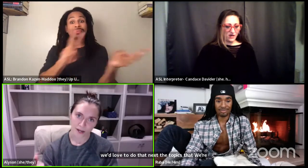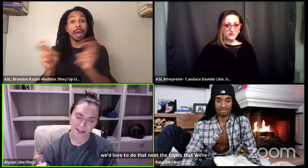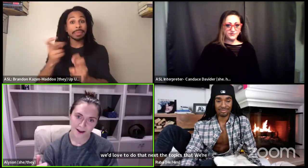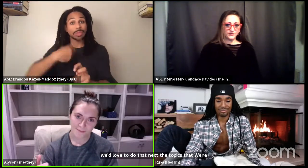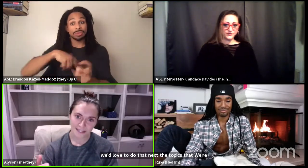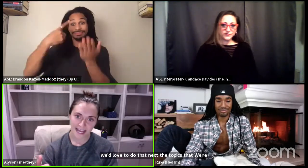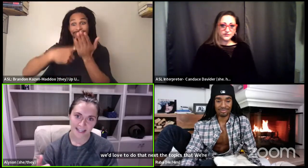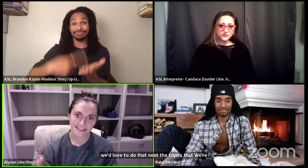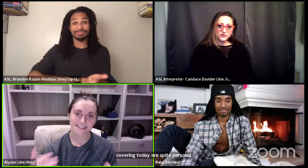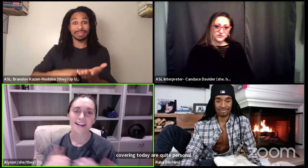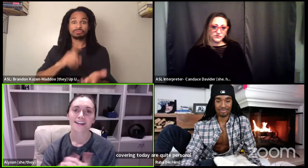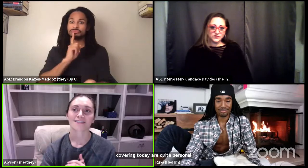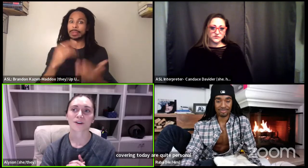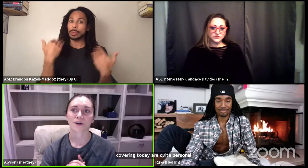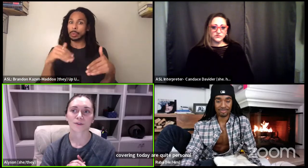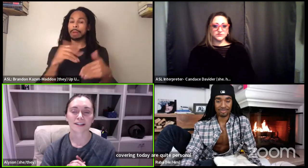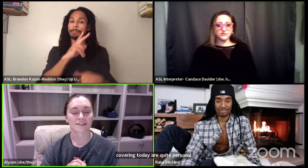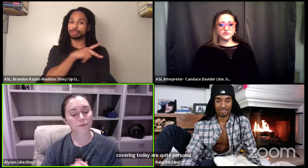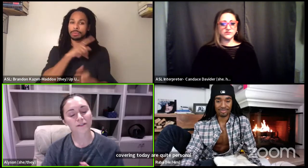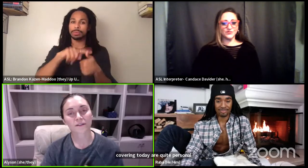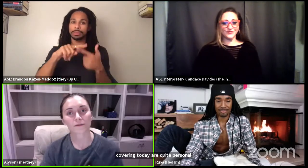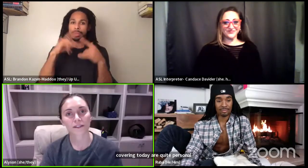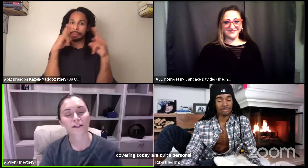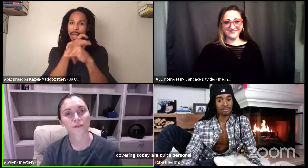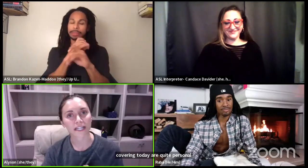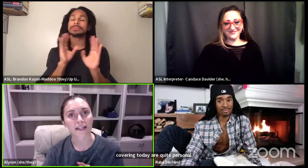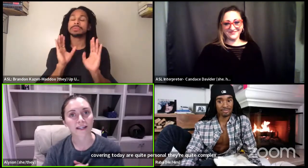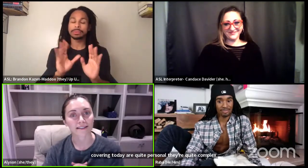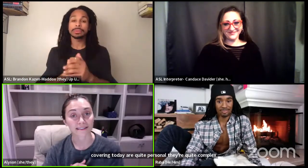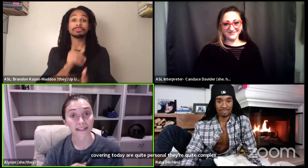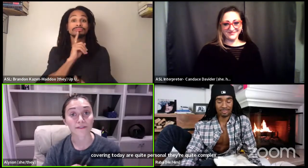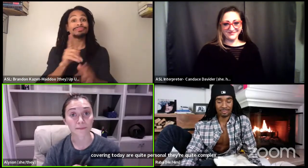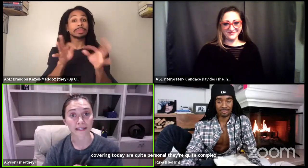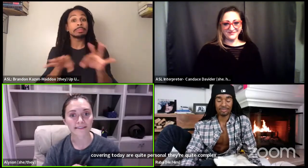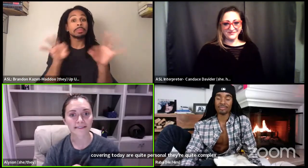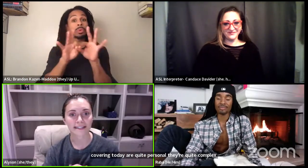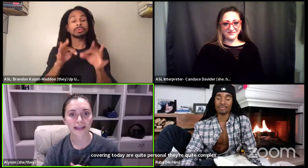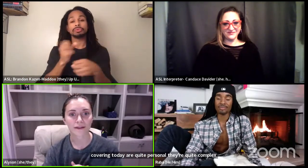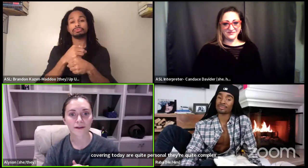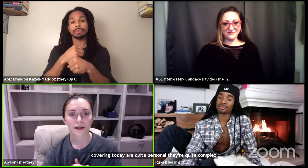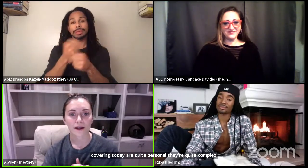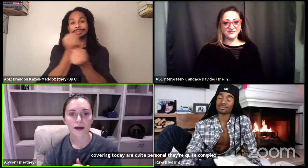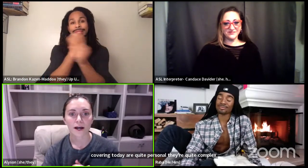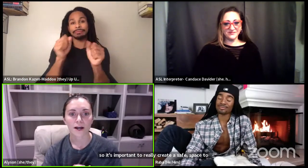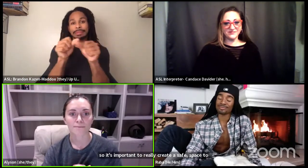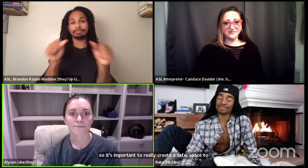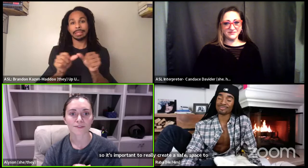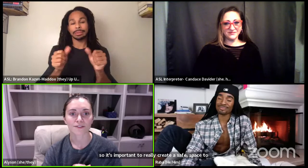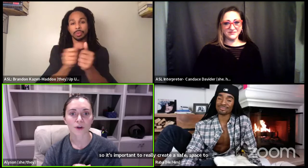They're quite complex. So it's important to really create a safe space together.